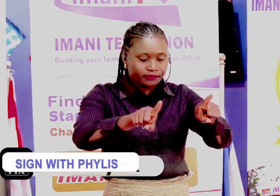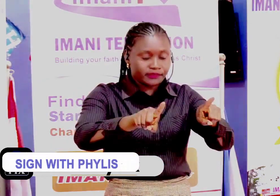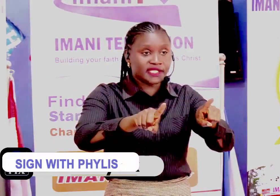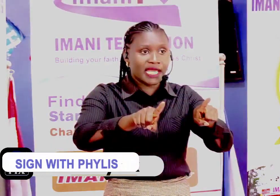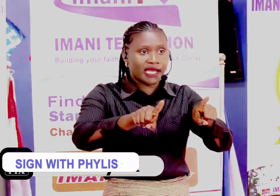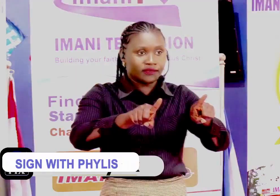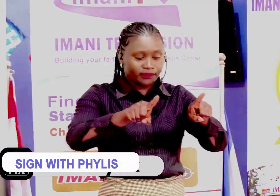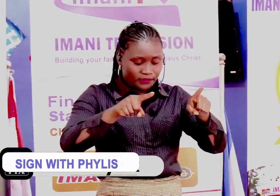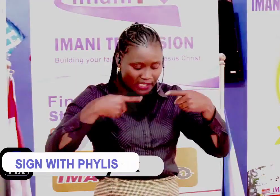themselves.